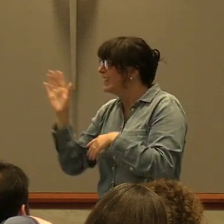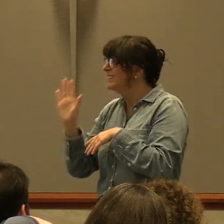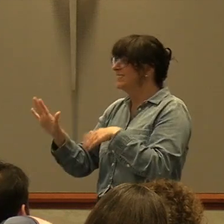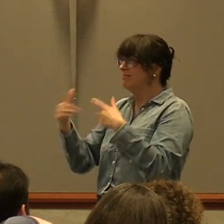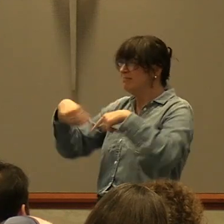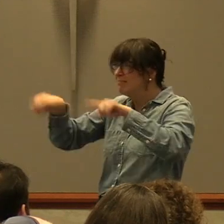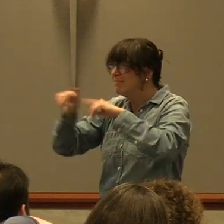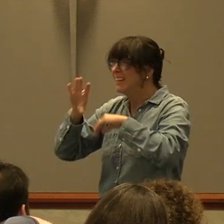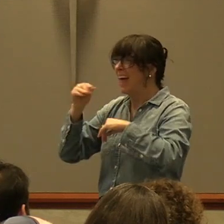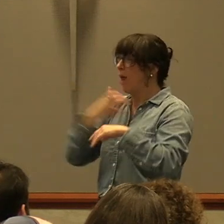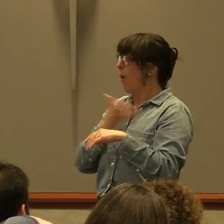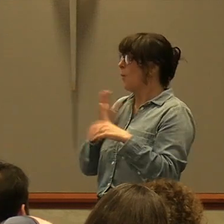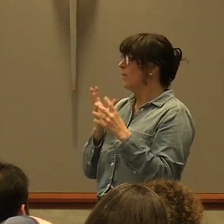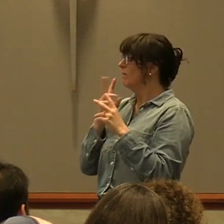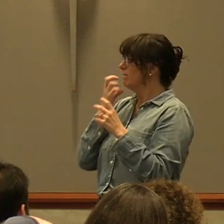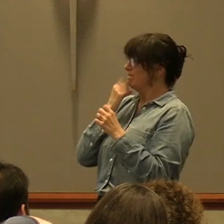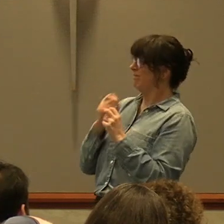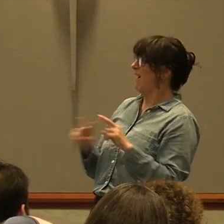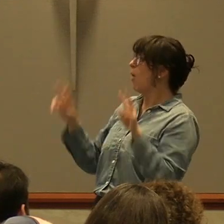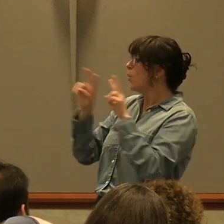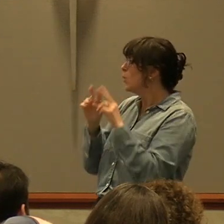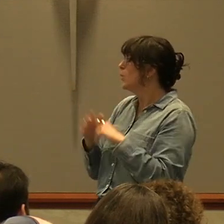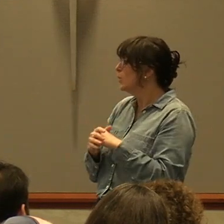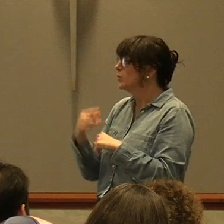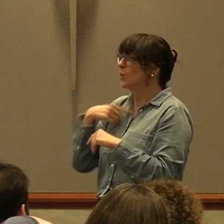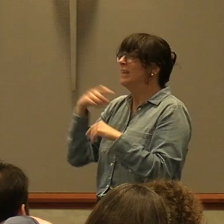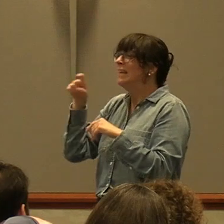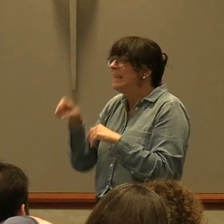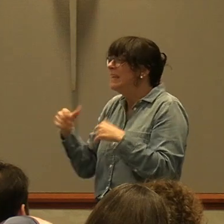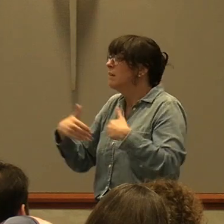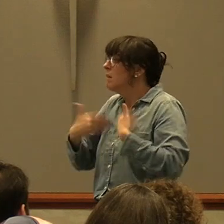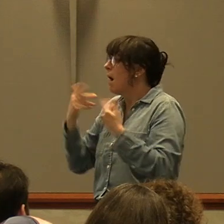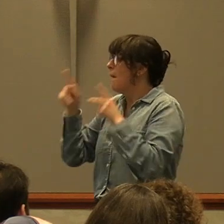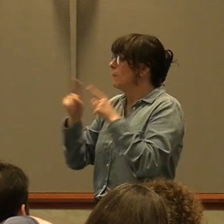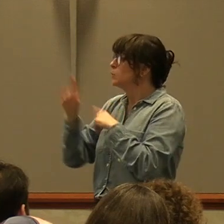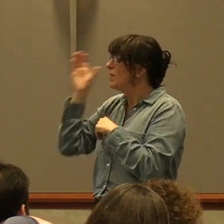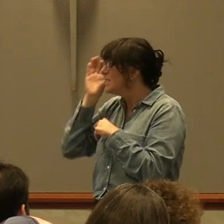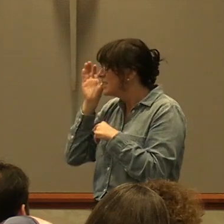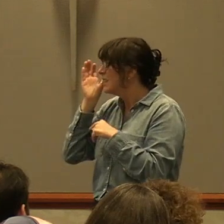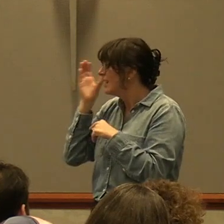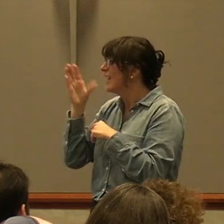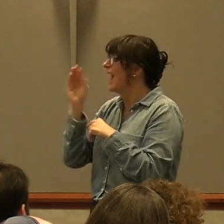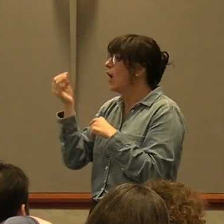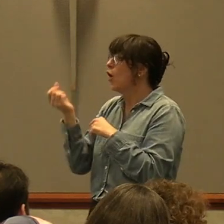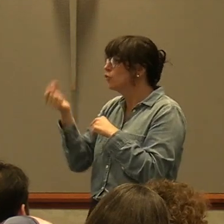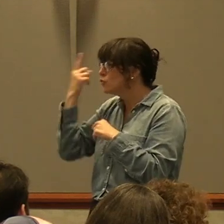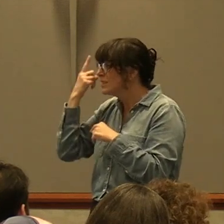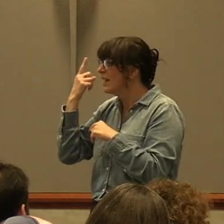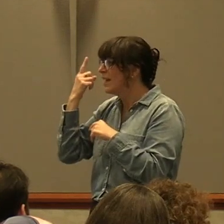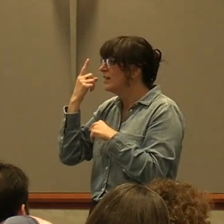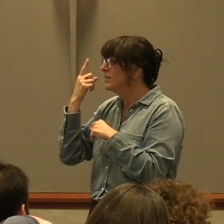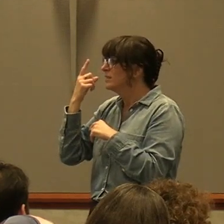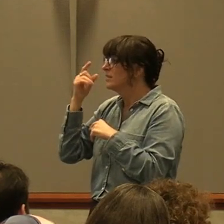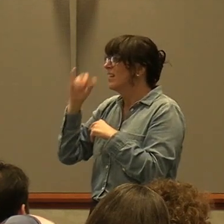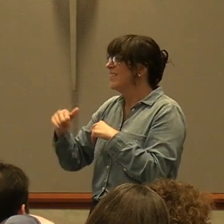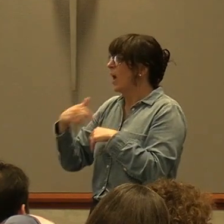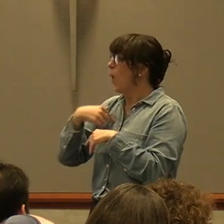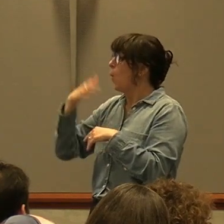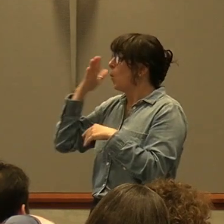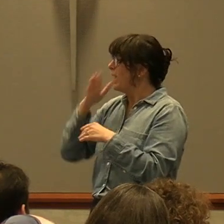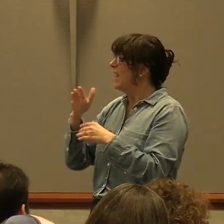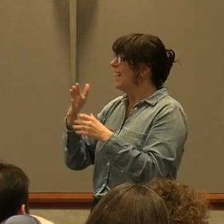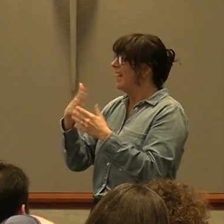values. We need young people to listen and understand that we're going to get